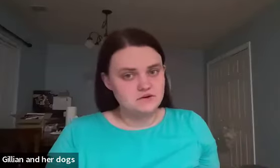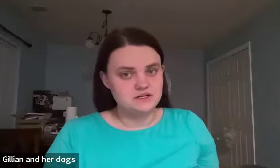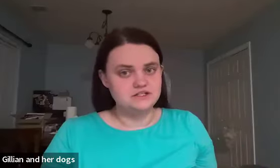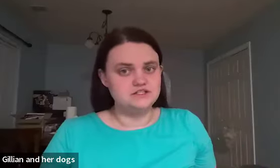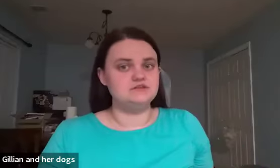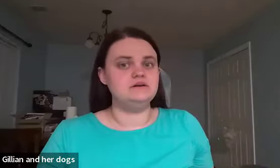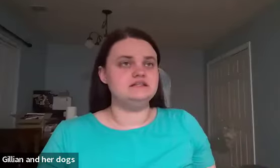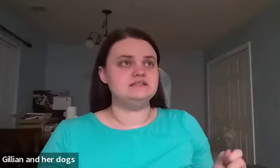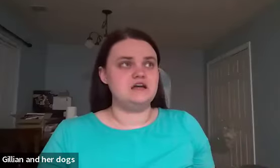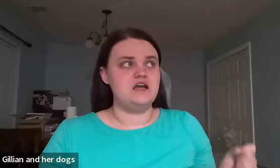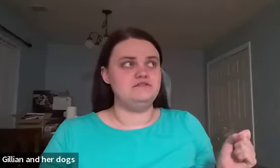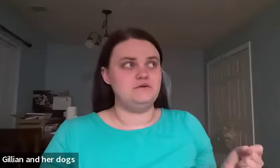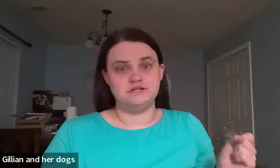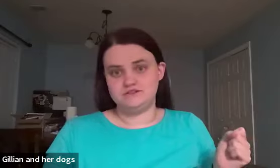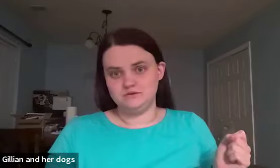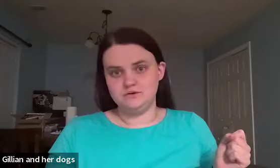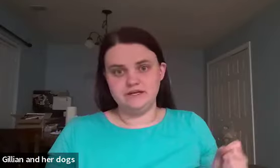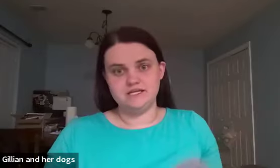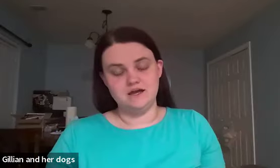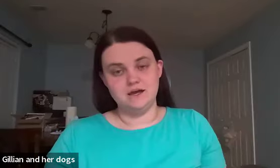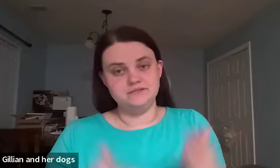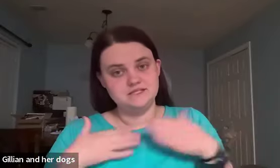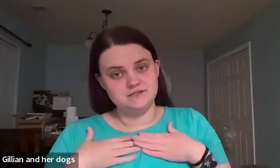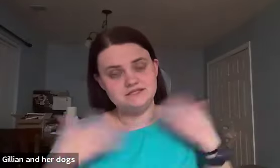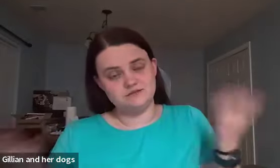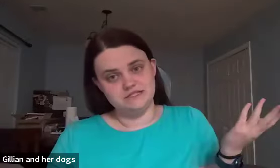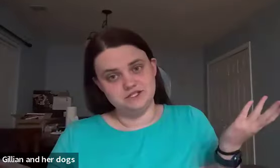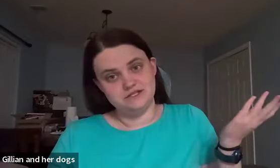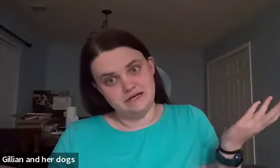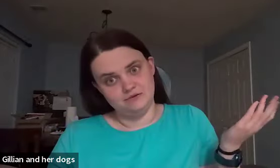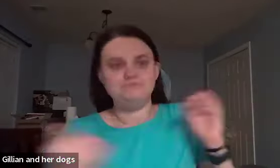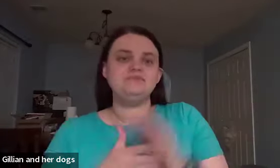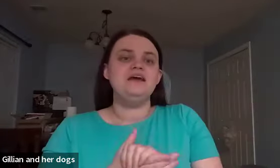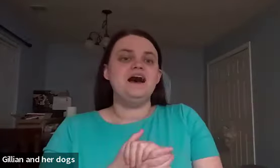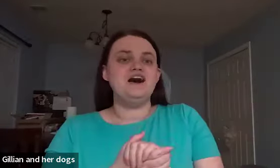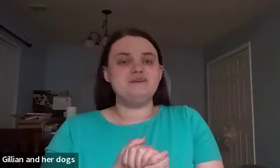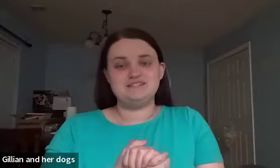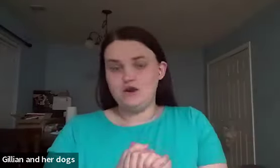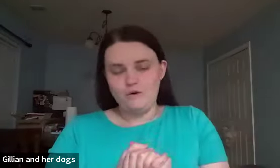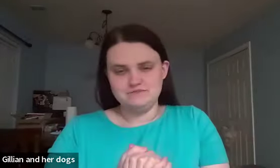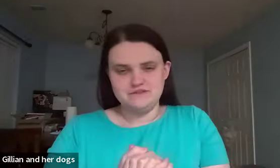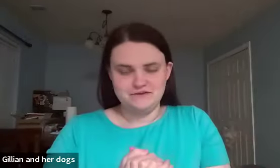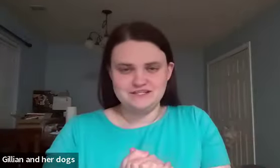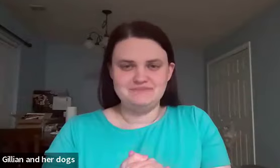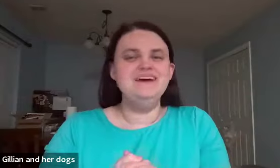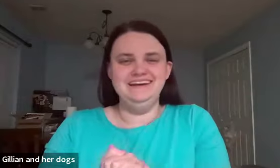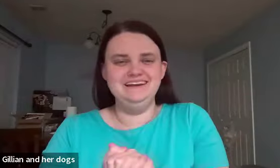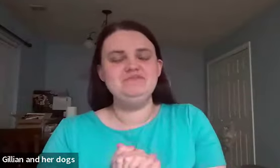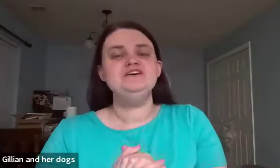one we're going to do is the sign for school because, excuse me, school teacher, can't help it. It's going to always be the first thing.